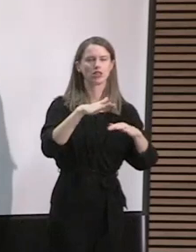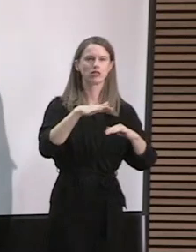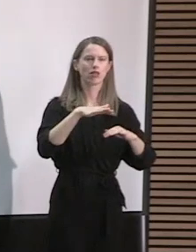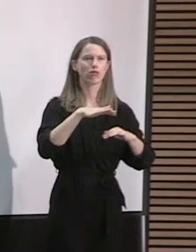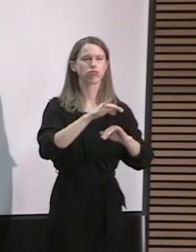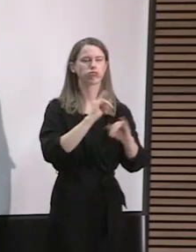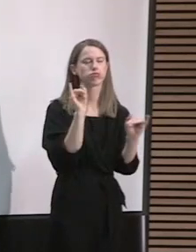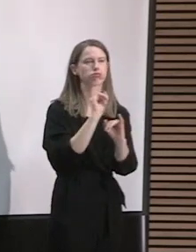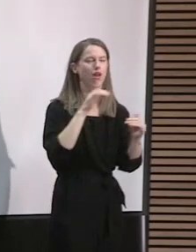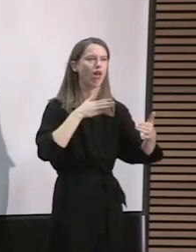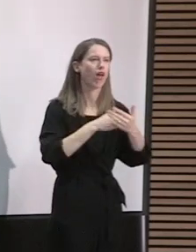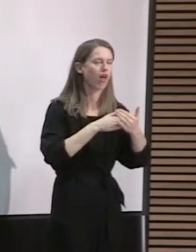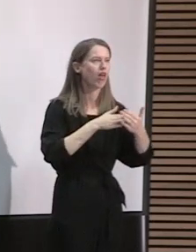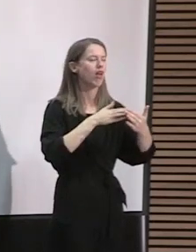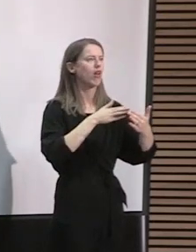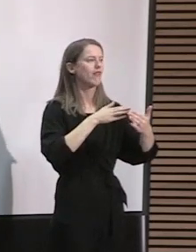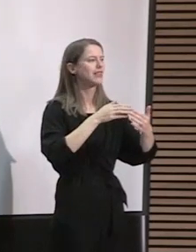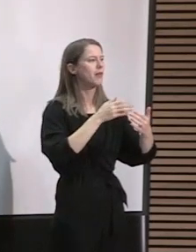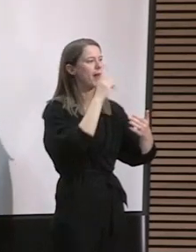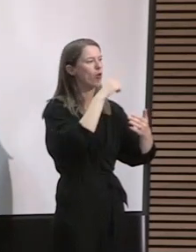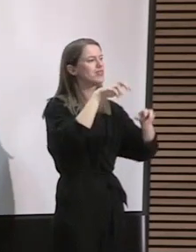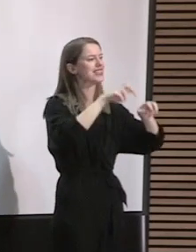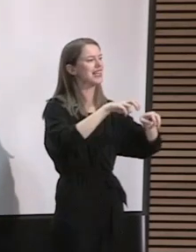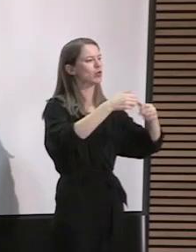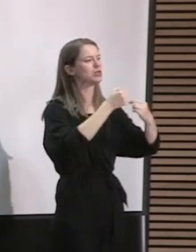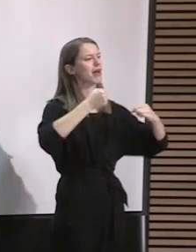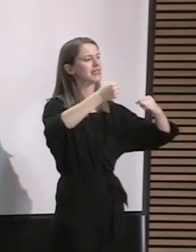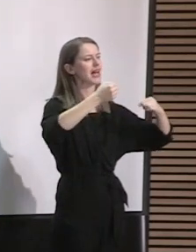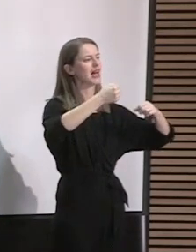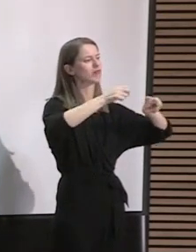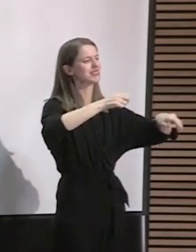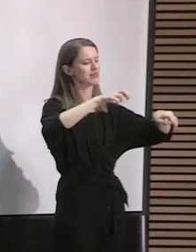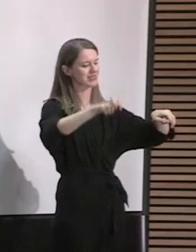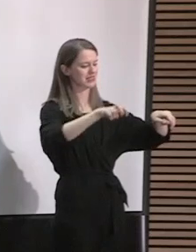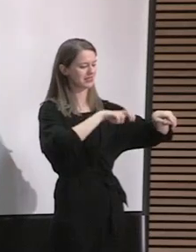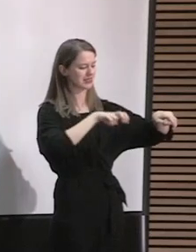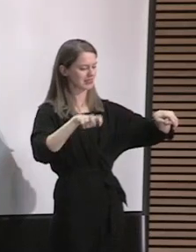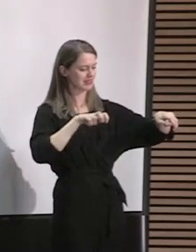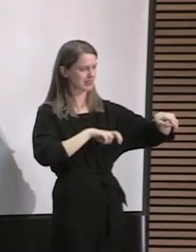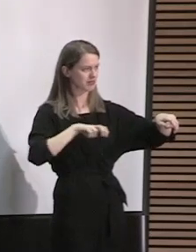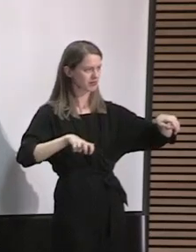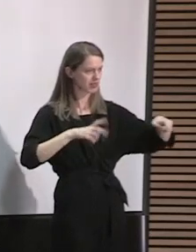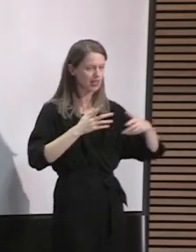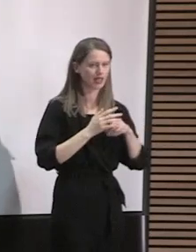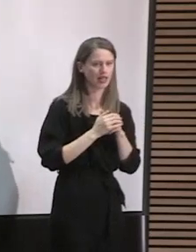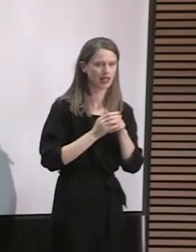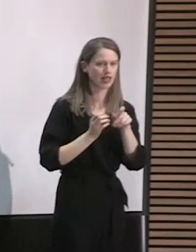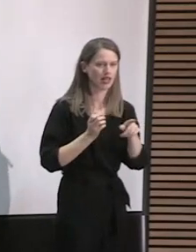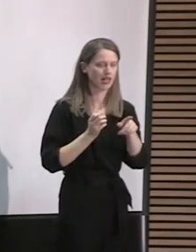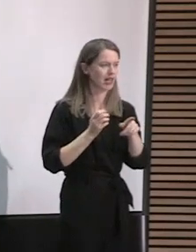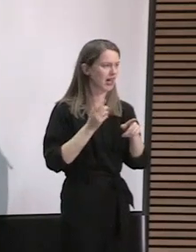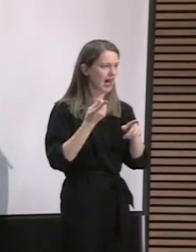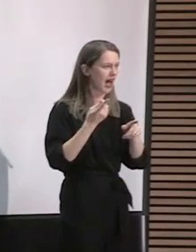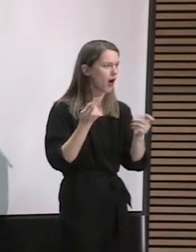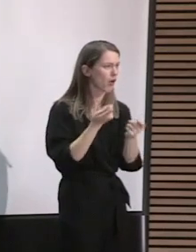being spaced out. Is there going to be any allowance around that? Can you comment on that in any way? Is there any way